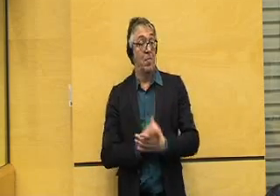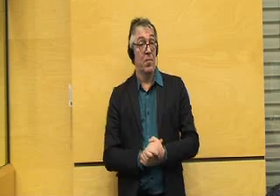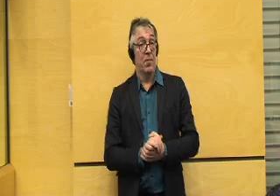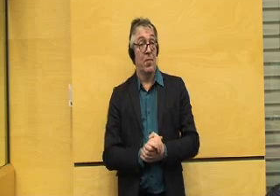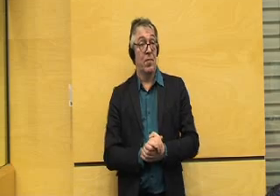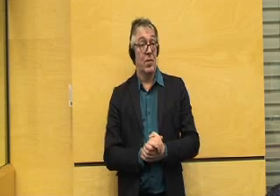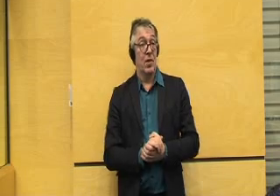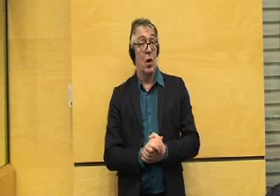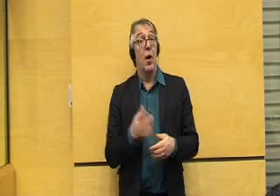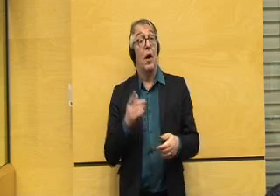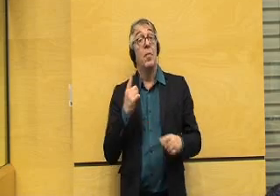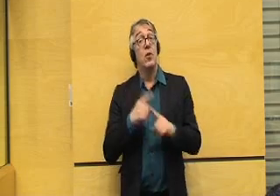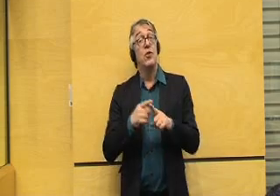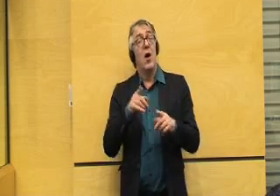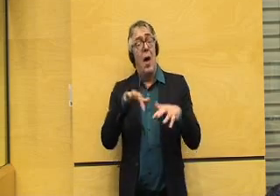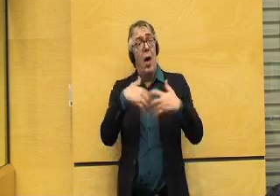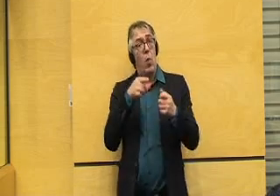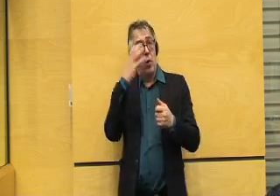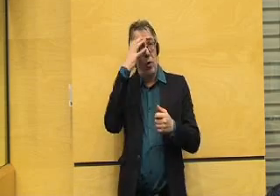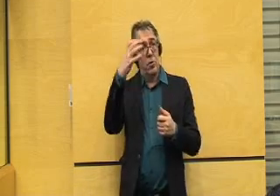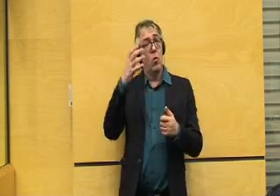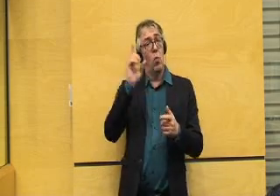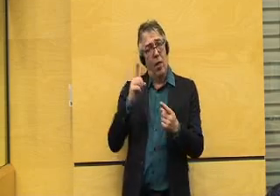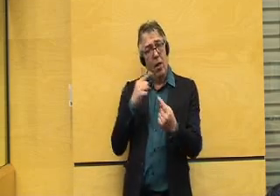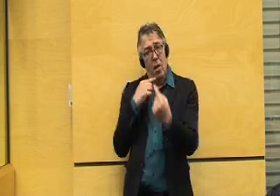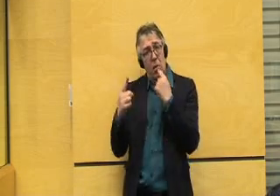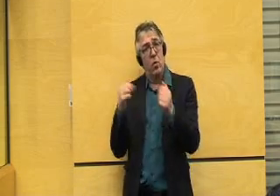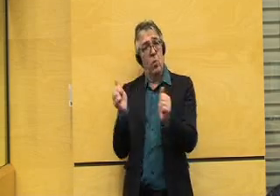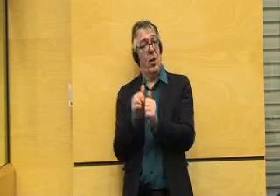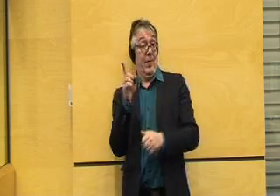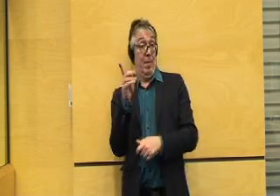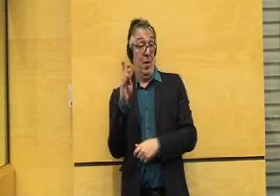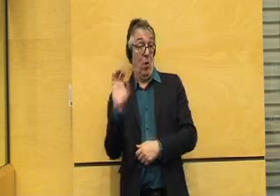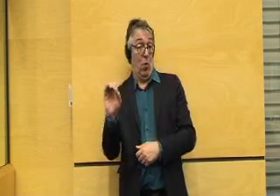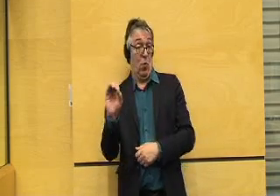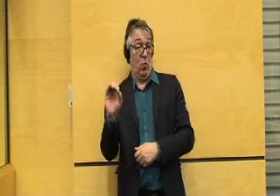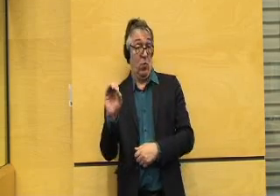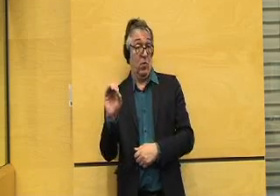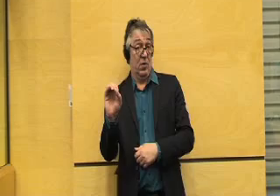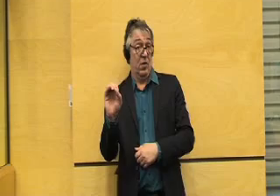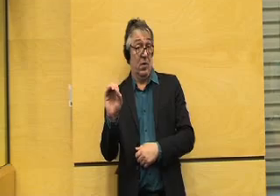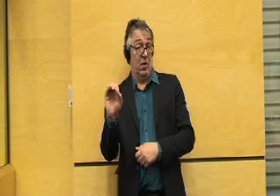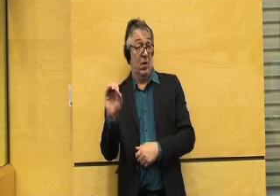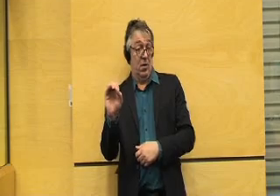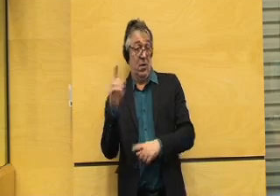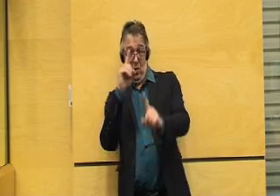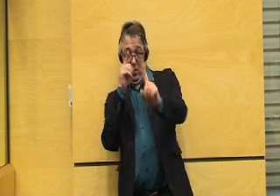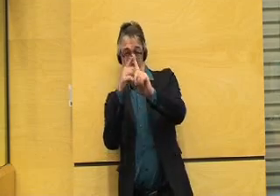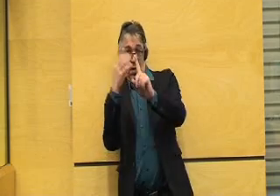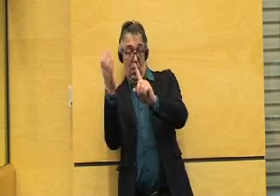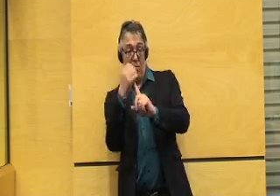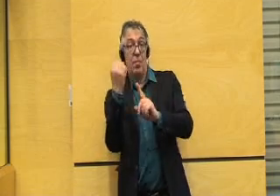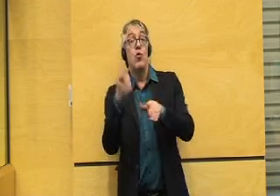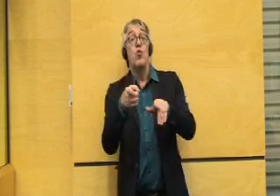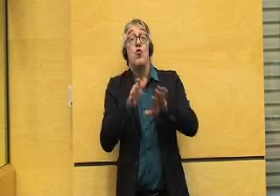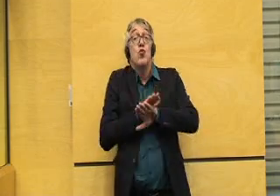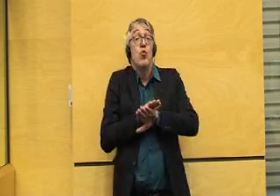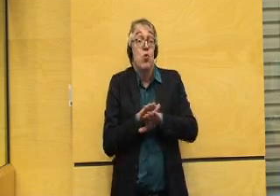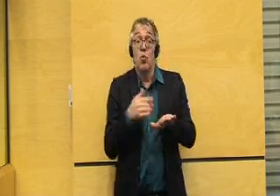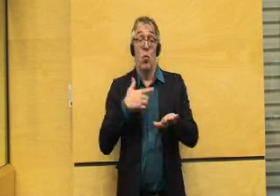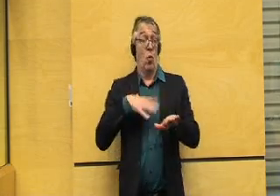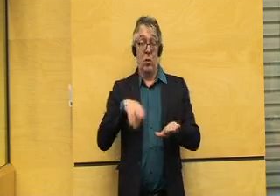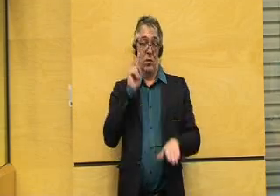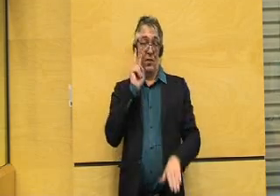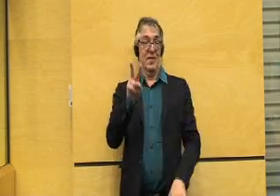organizations, mechanisms that ensure that women with disabilities and girls with disabilities are not forgotten in gender